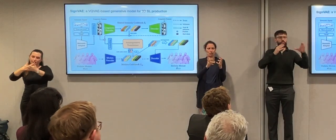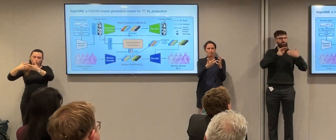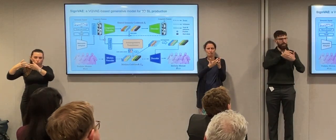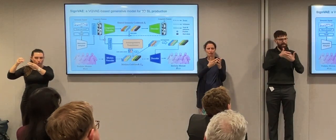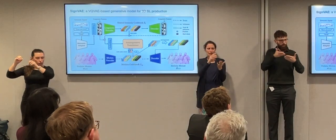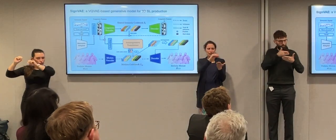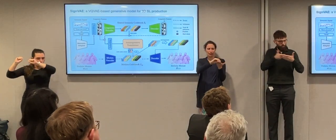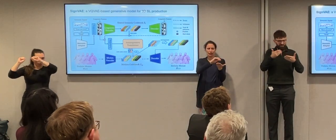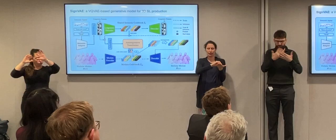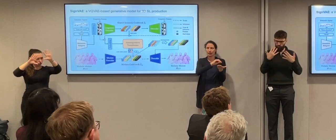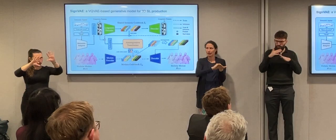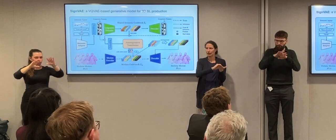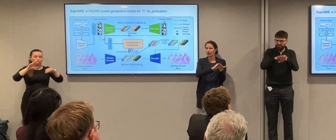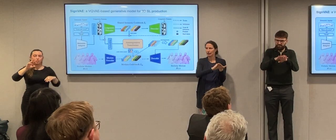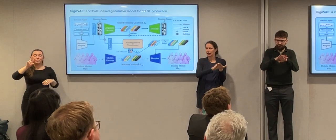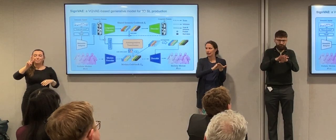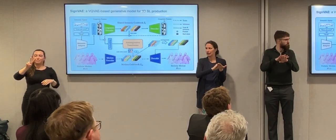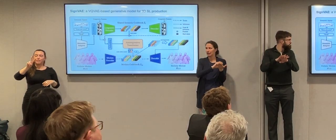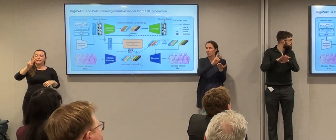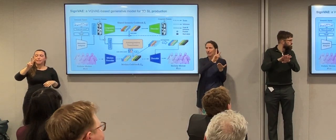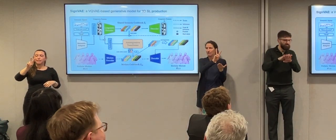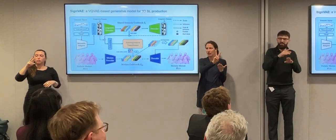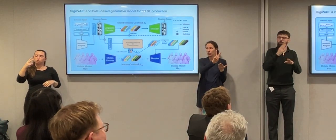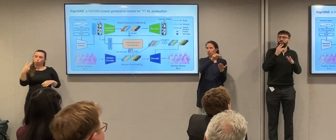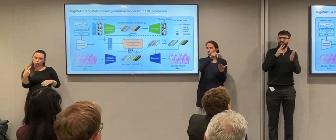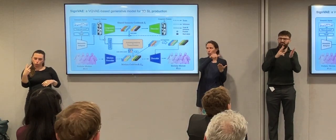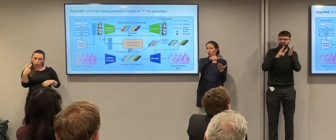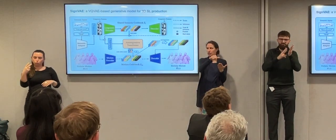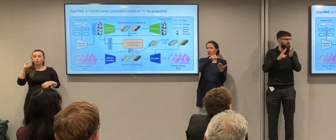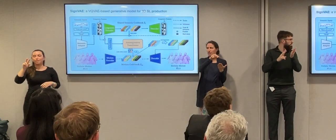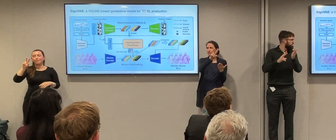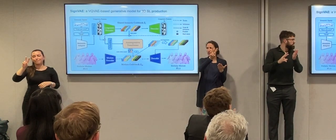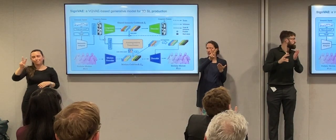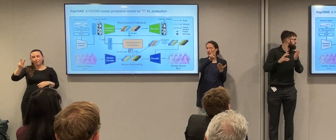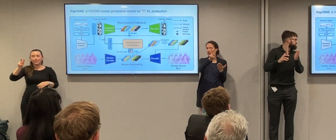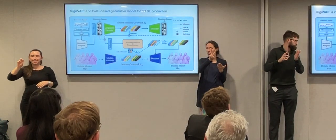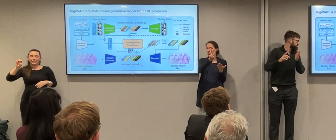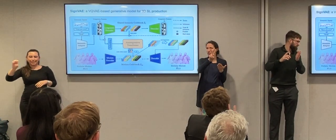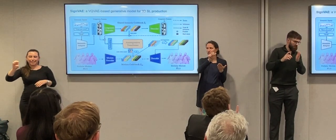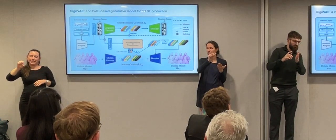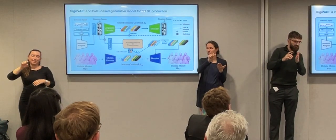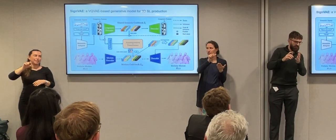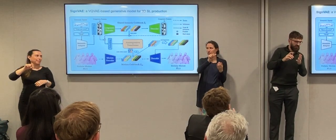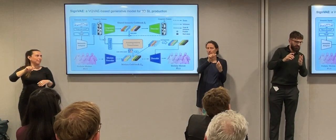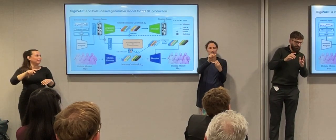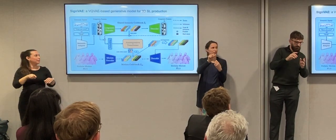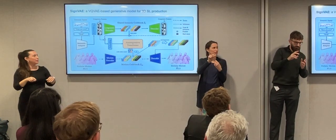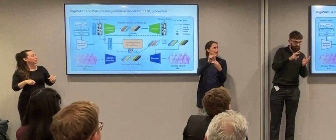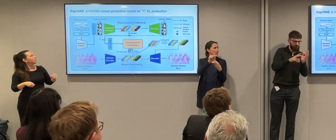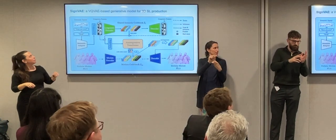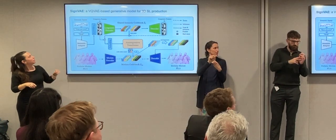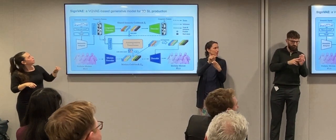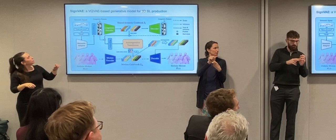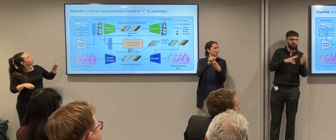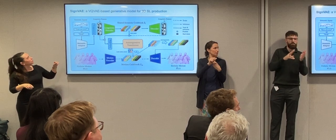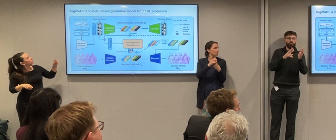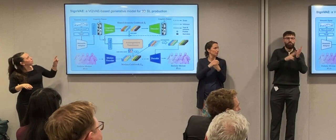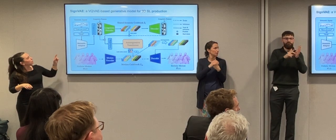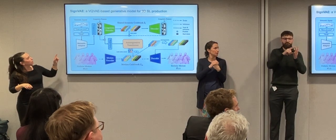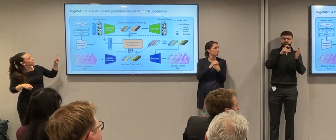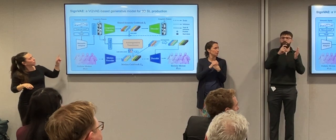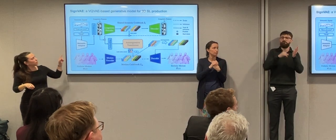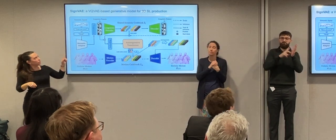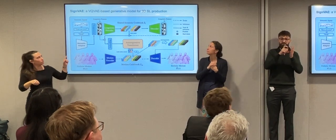this VQVAE, so vector quantized variation autoencoder type of an. Sorry, you have to say that. Right.